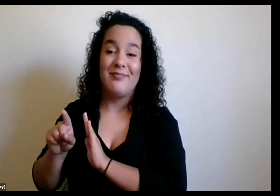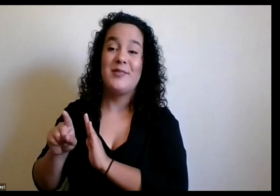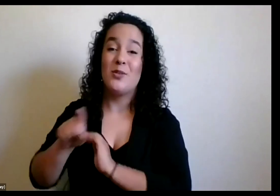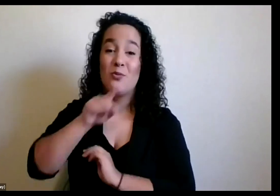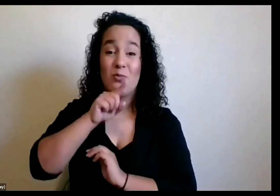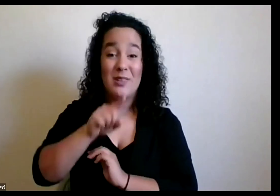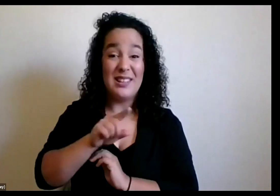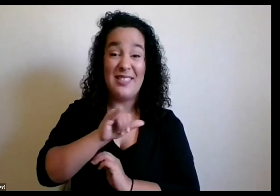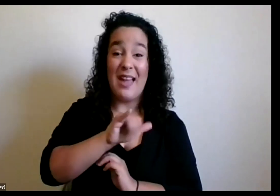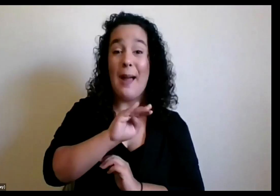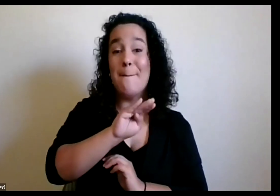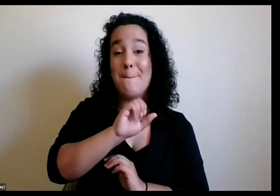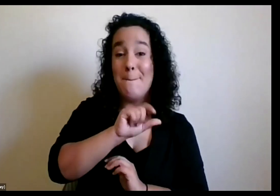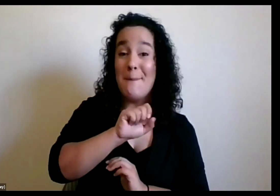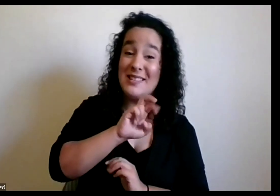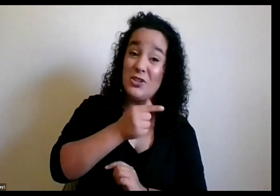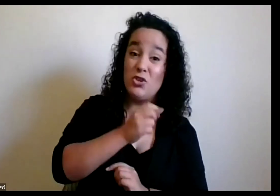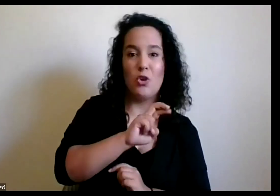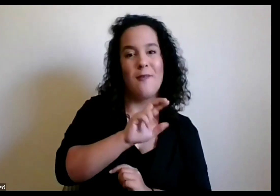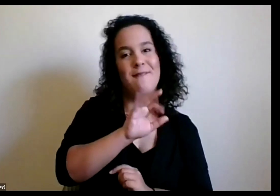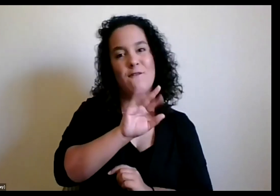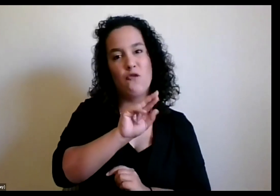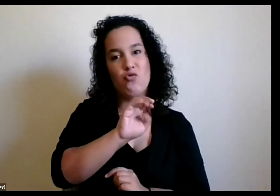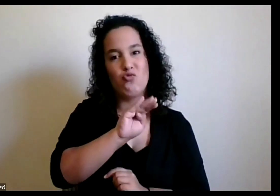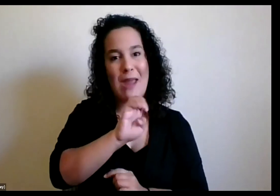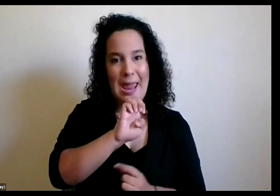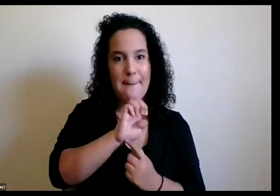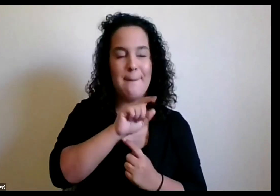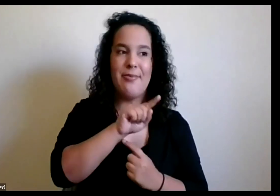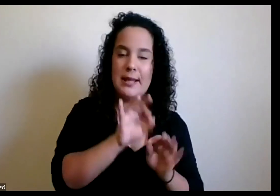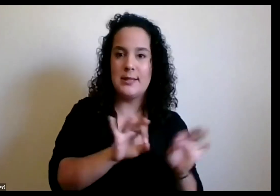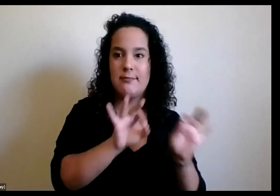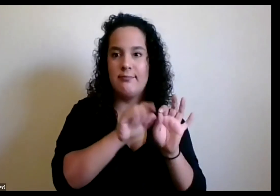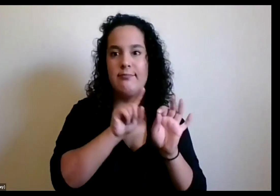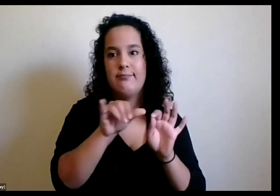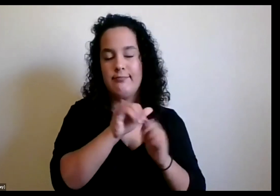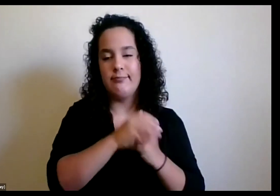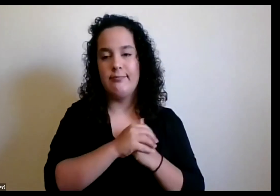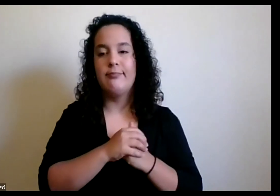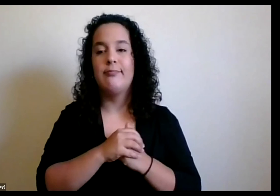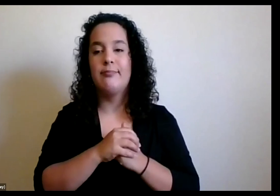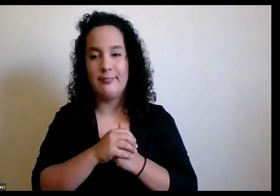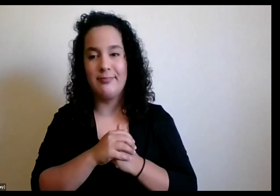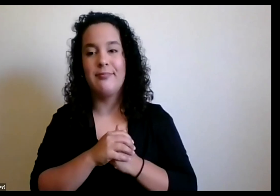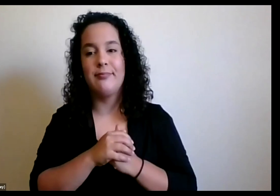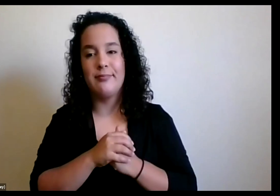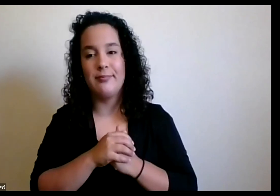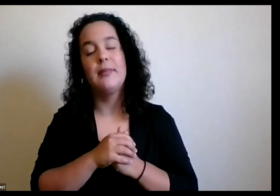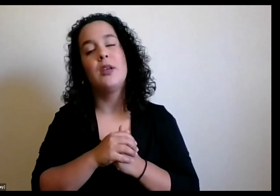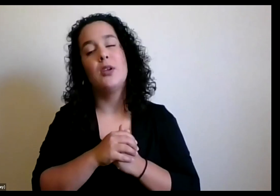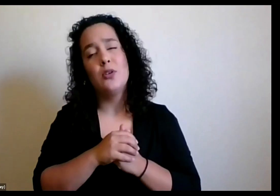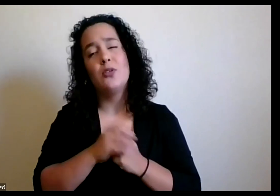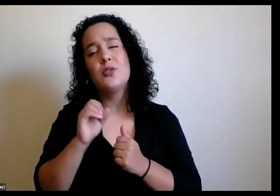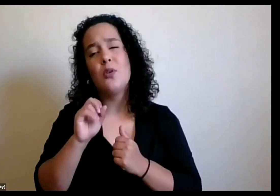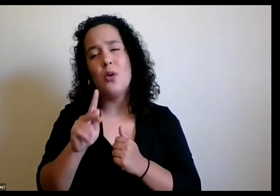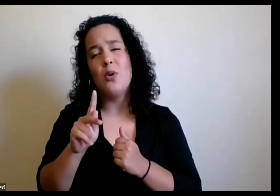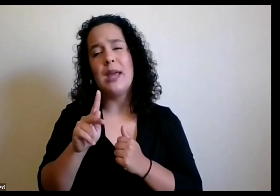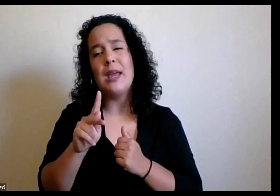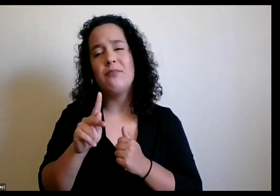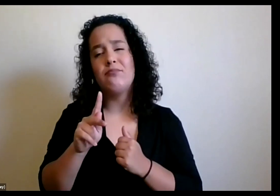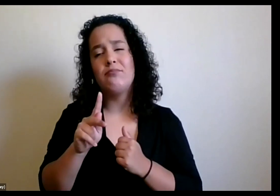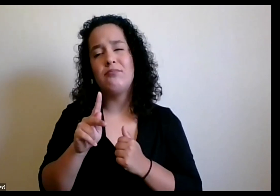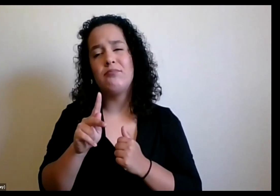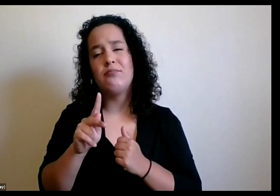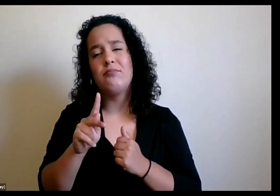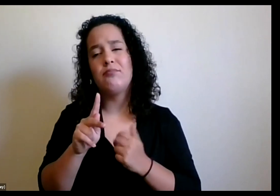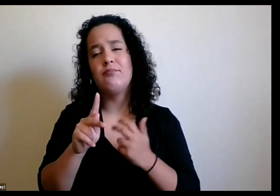But in each community, the policies are a little bit different and the segmentation is likely to be a little bit different. So talk about the toggle between, you